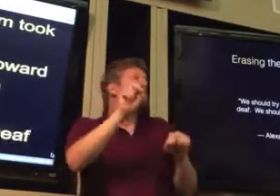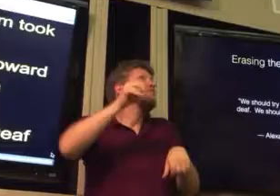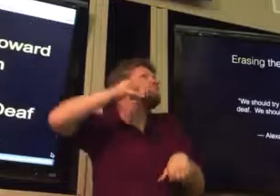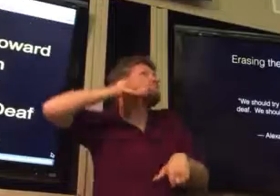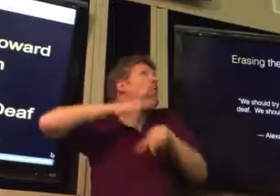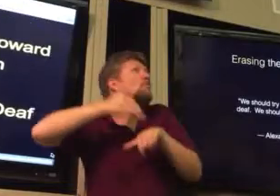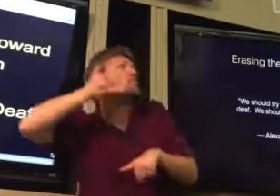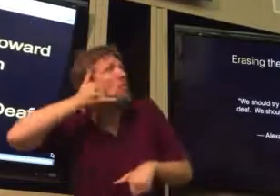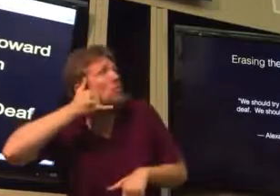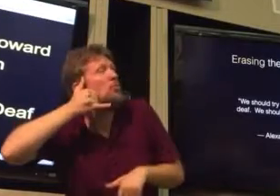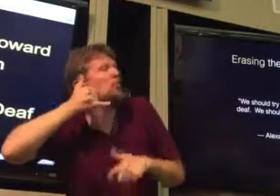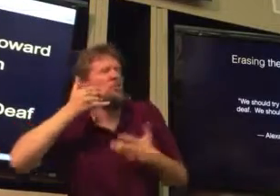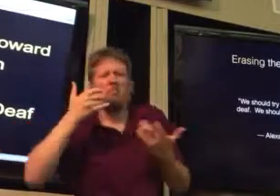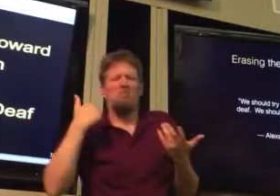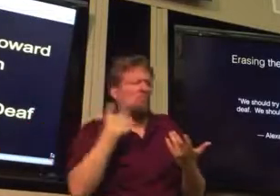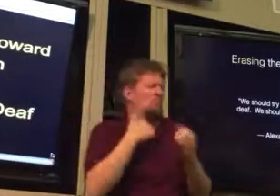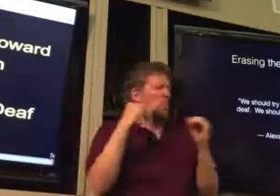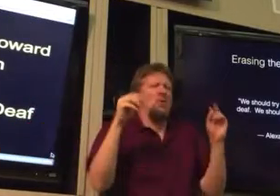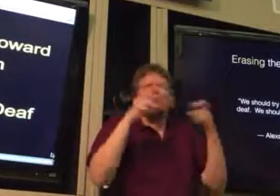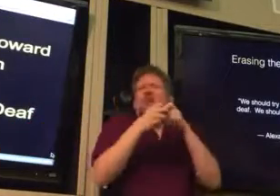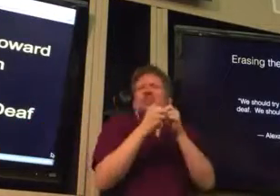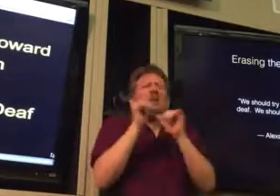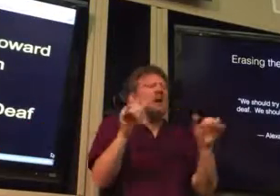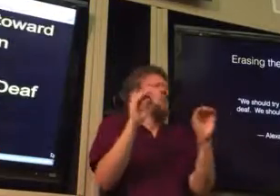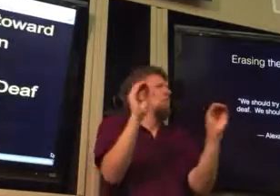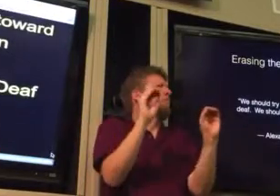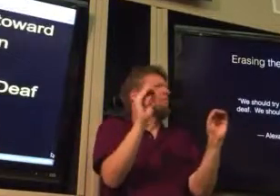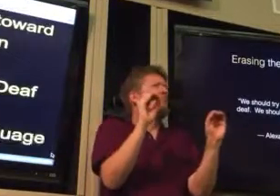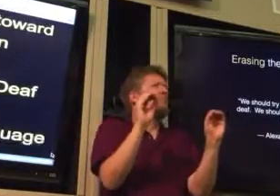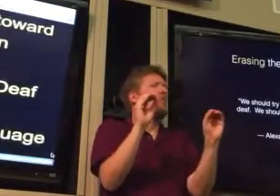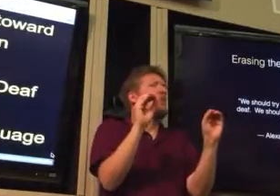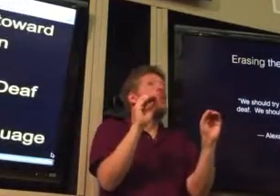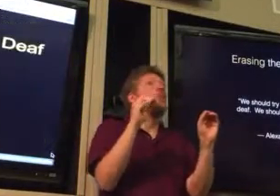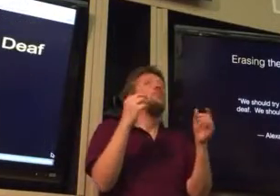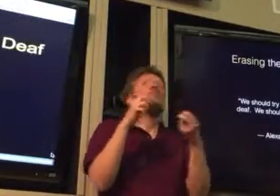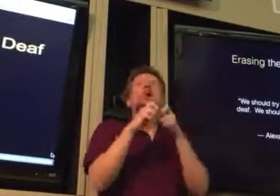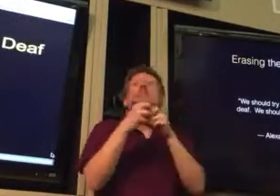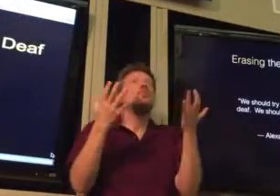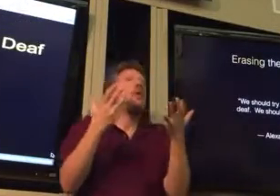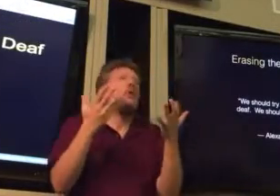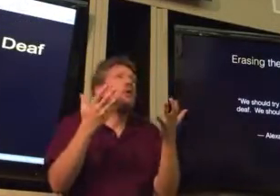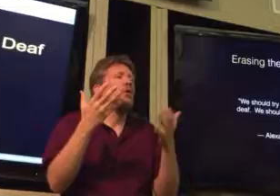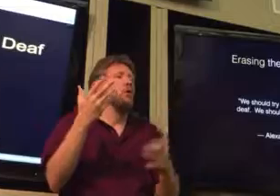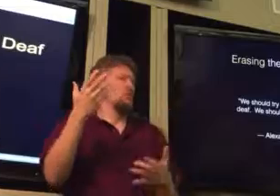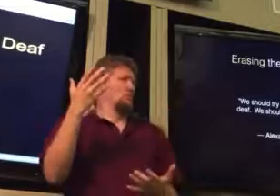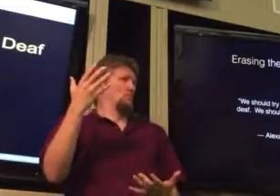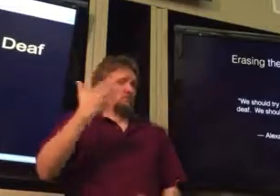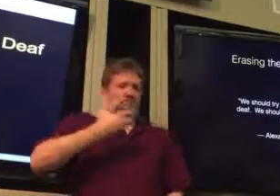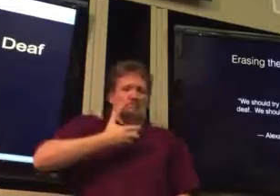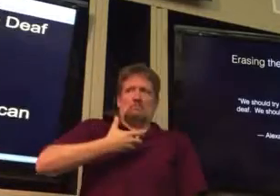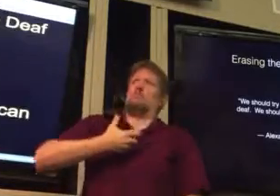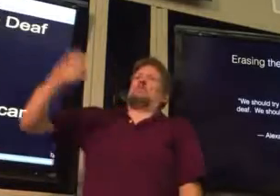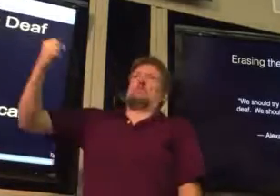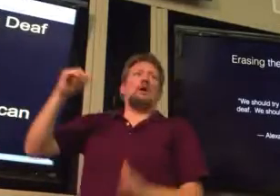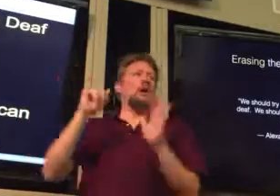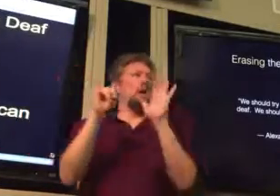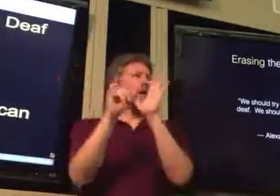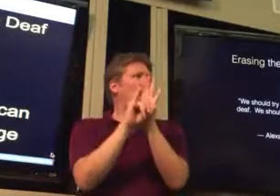are many deaf people who could speak into a spoken language or even use the phone, and that's fine, and that's not a problem. The problem